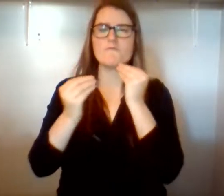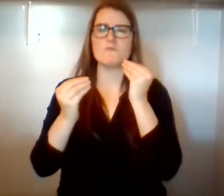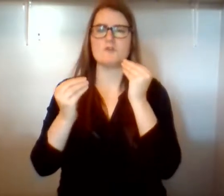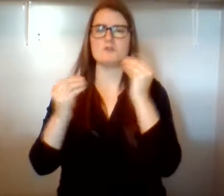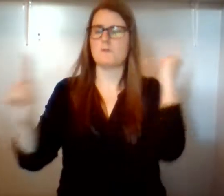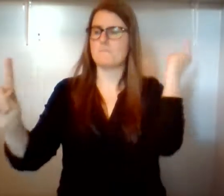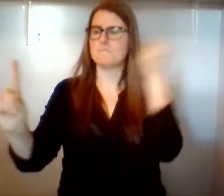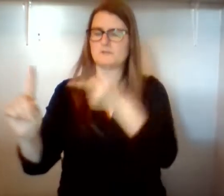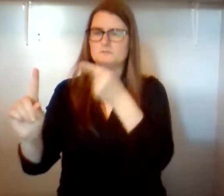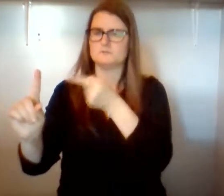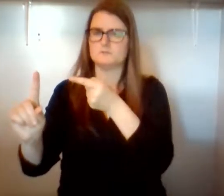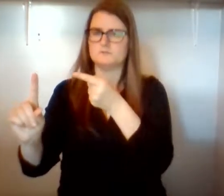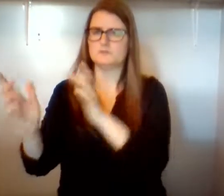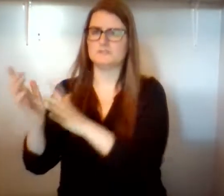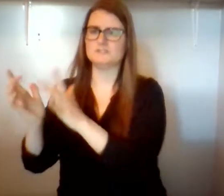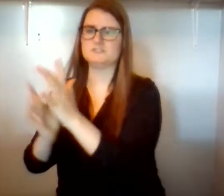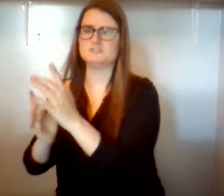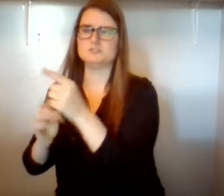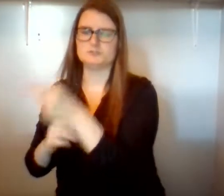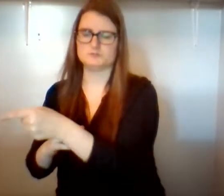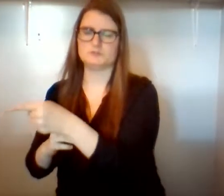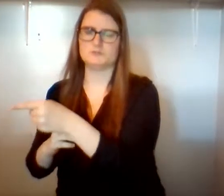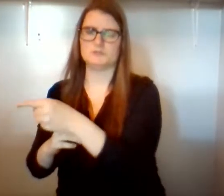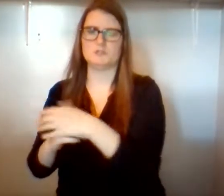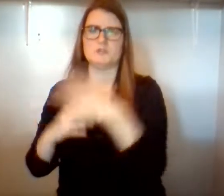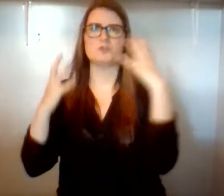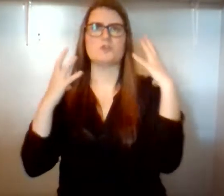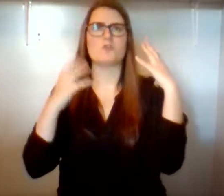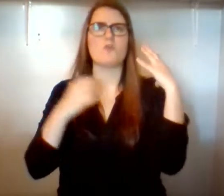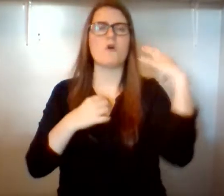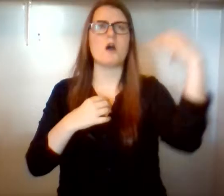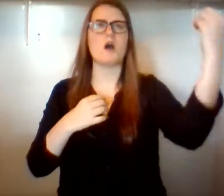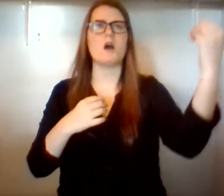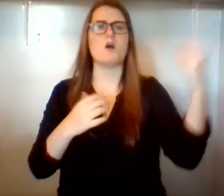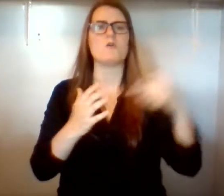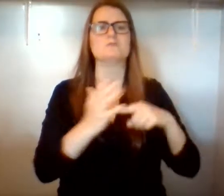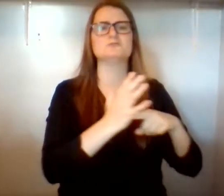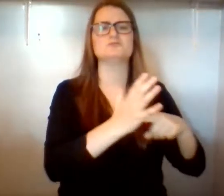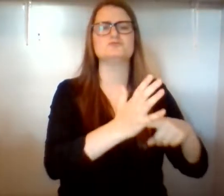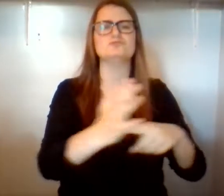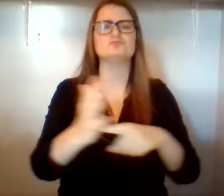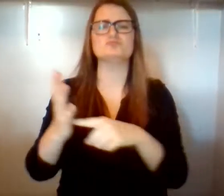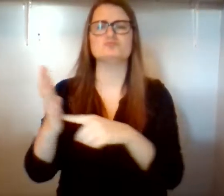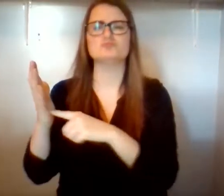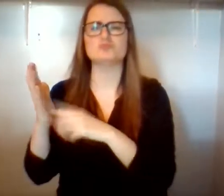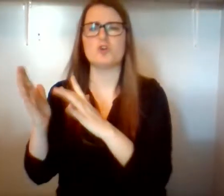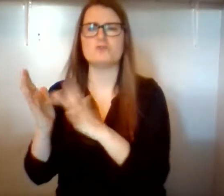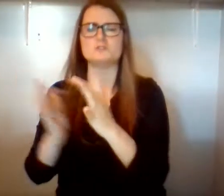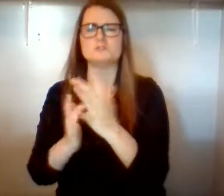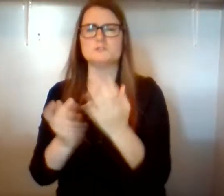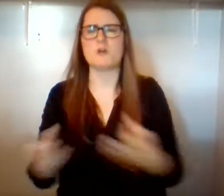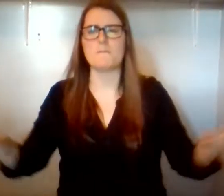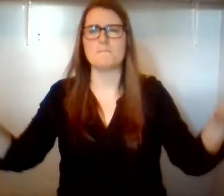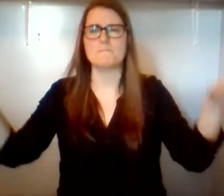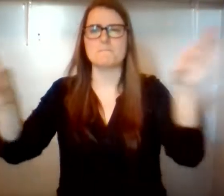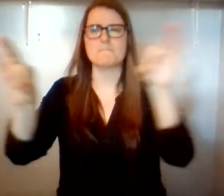my counsel is to give all your efforts to making your children as happy as they can possibly be, with every kind of